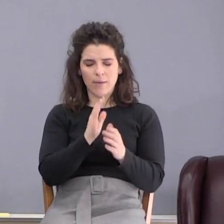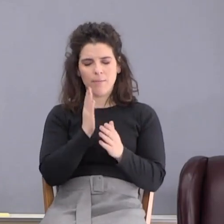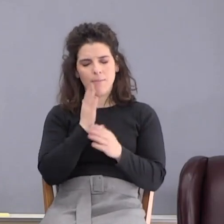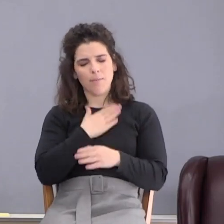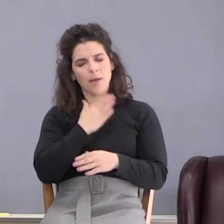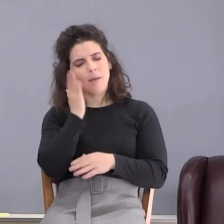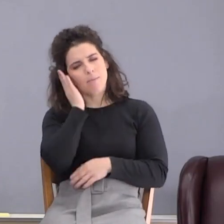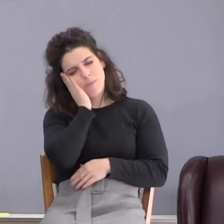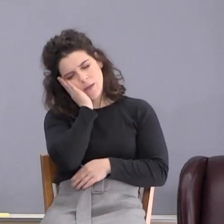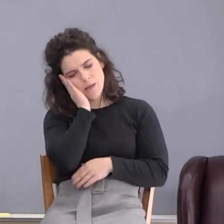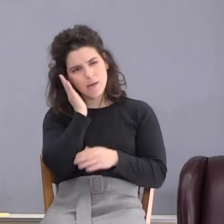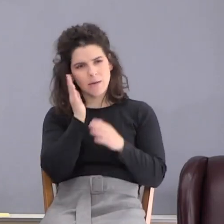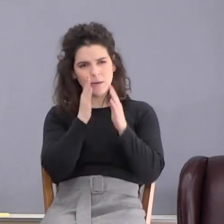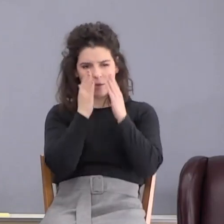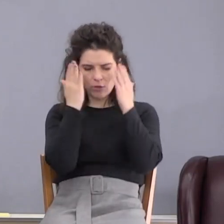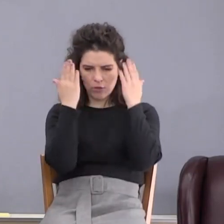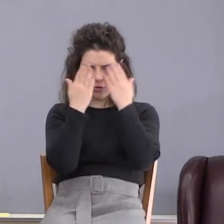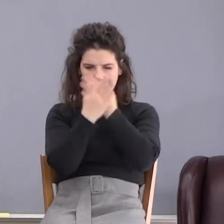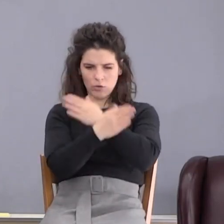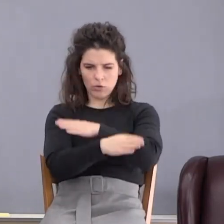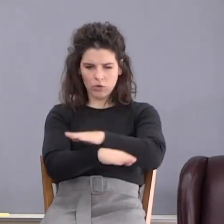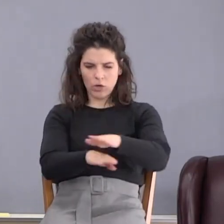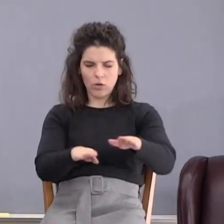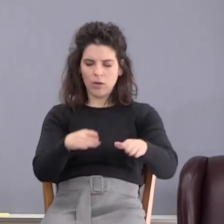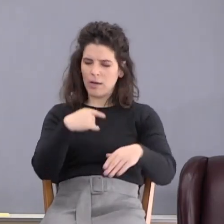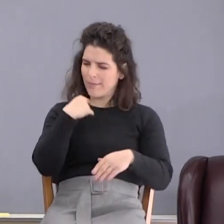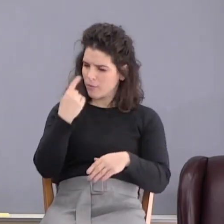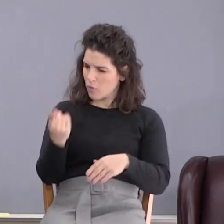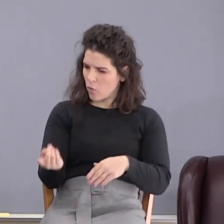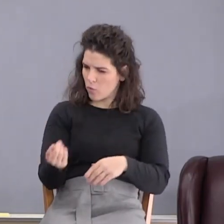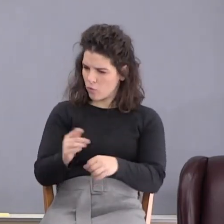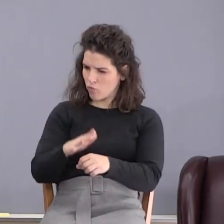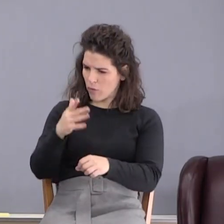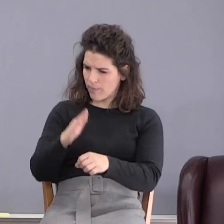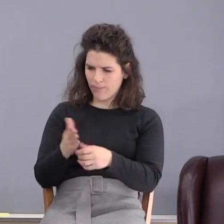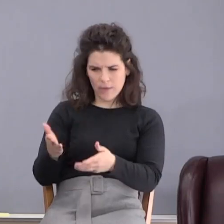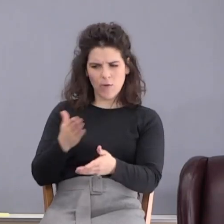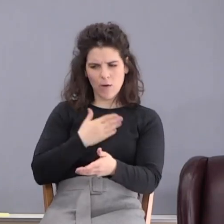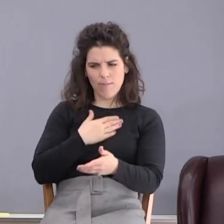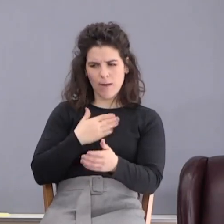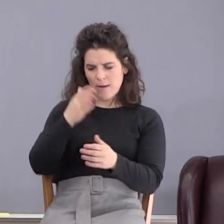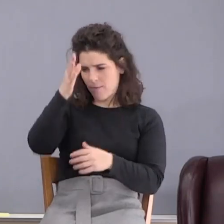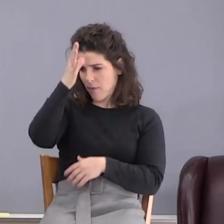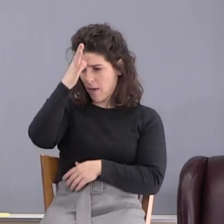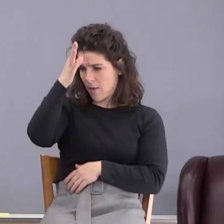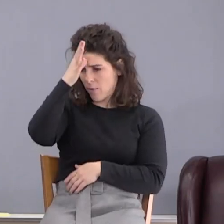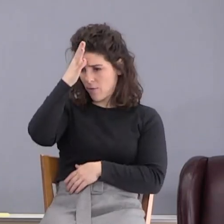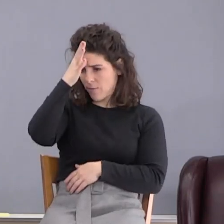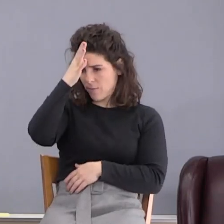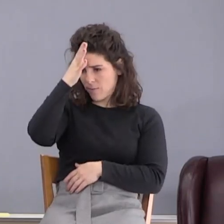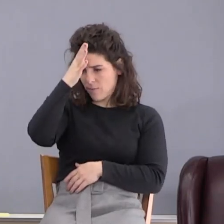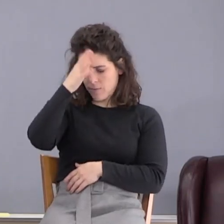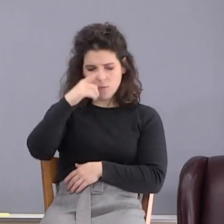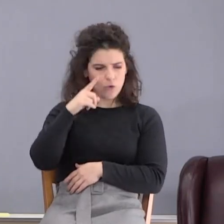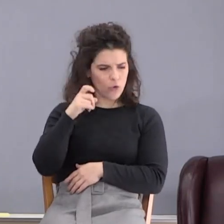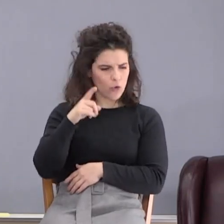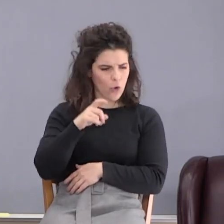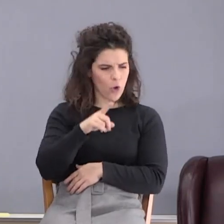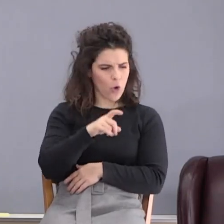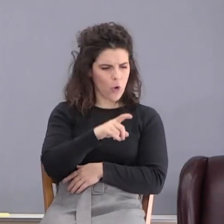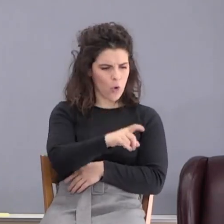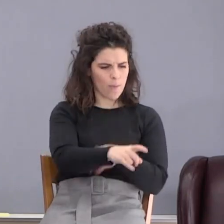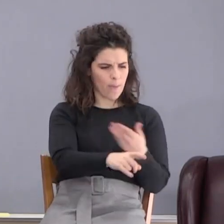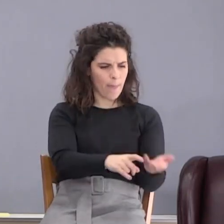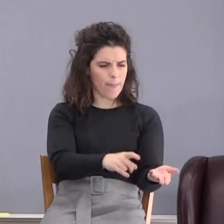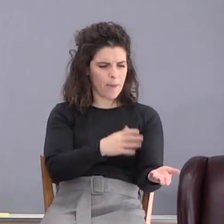in the darkness. I have said to corruption, thou art my father. To the worm,